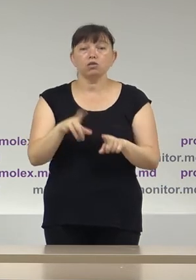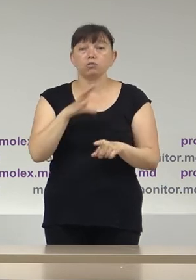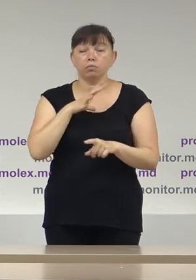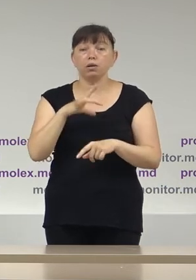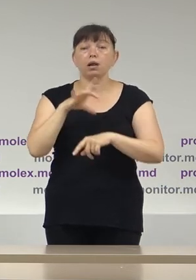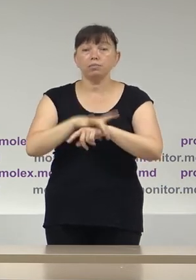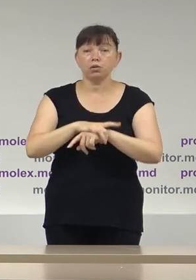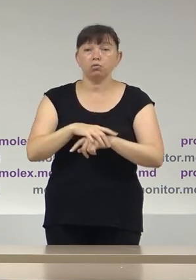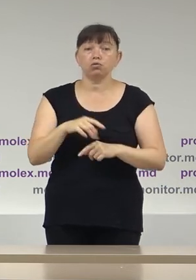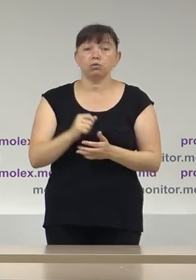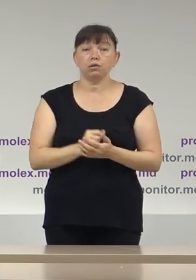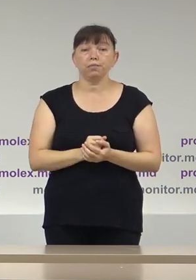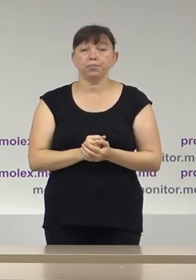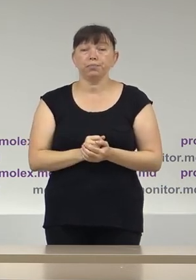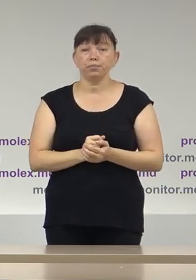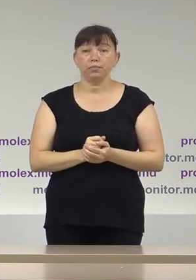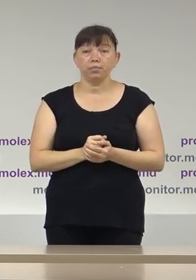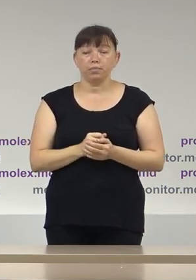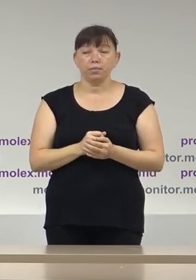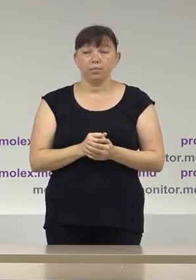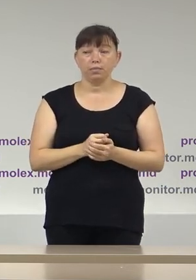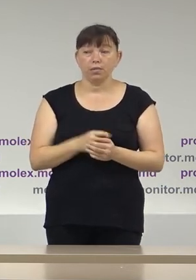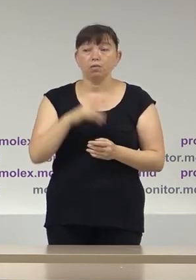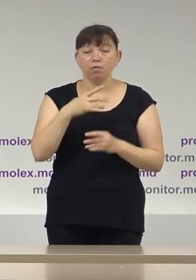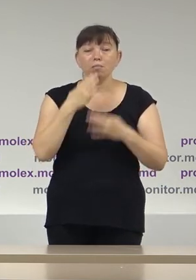country. Also, observers have reported